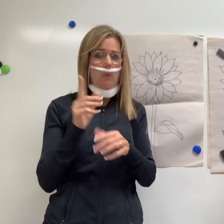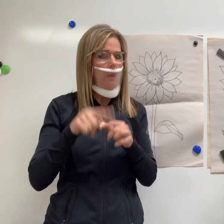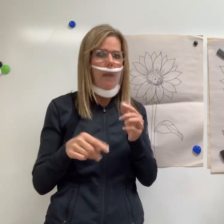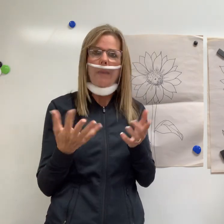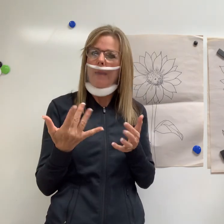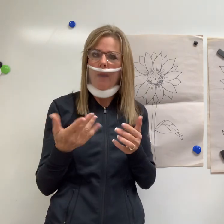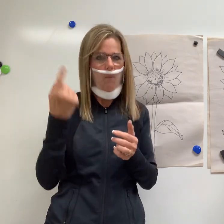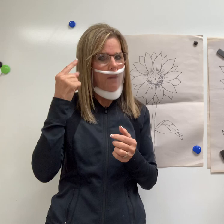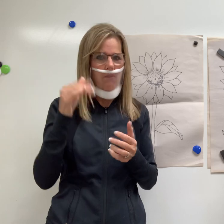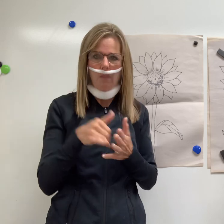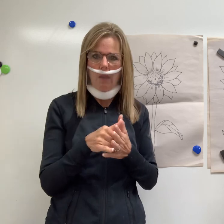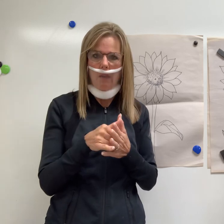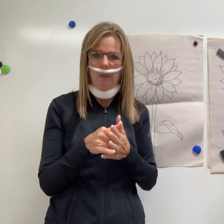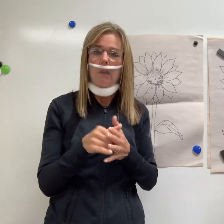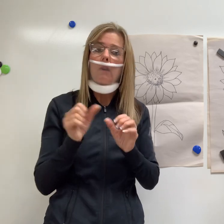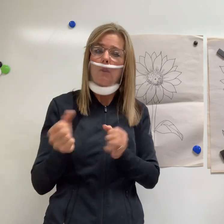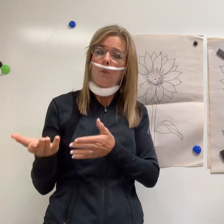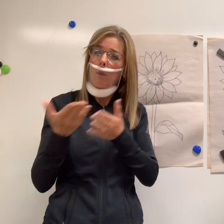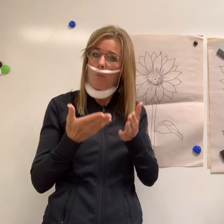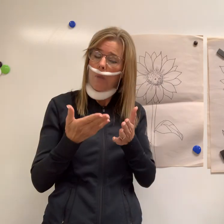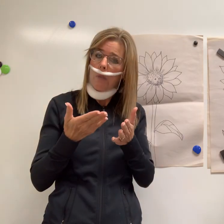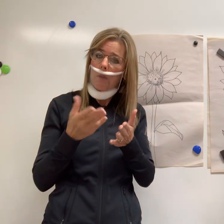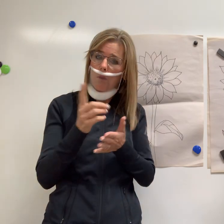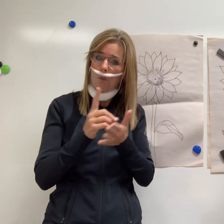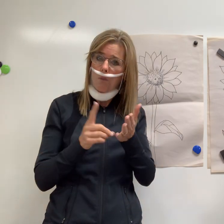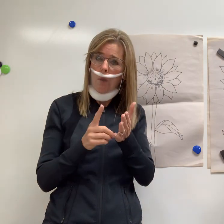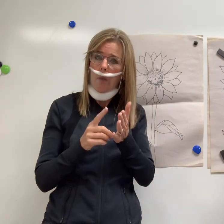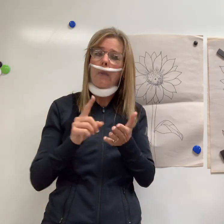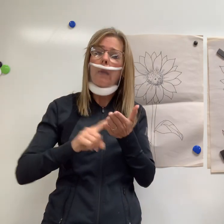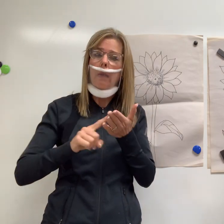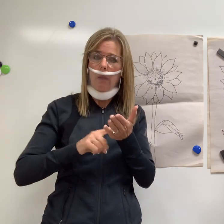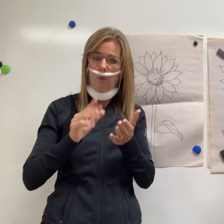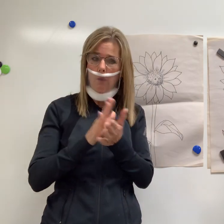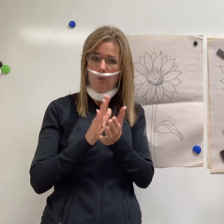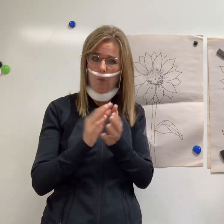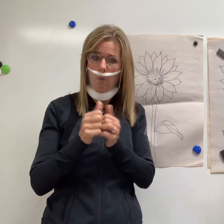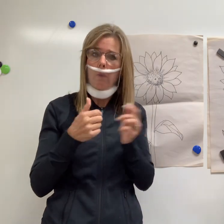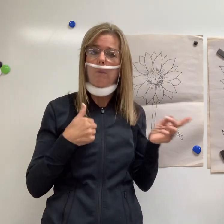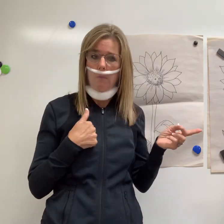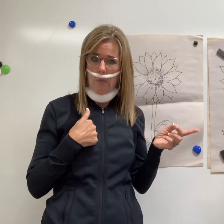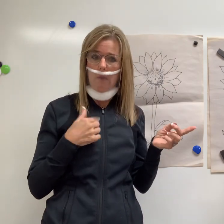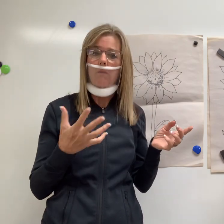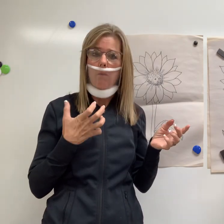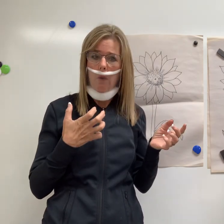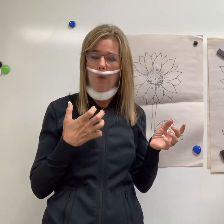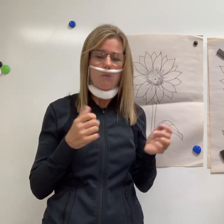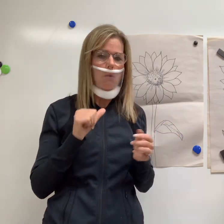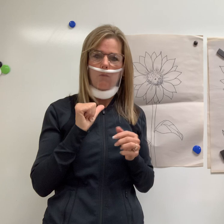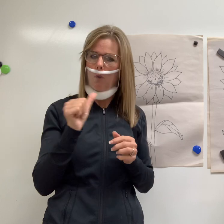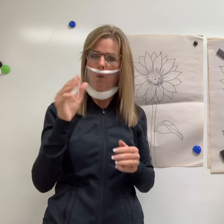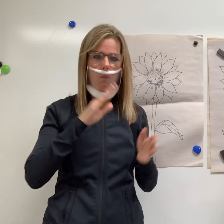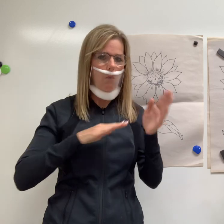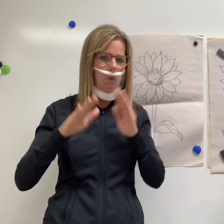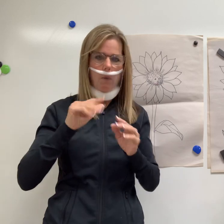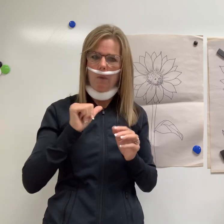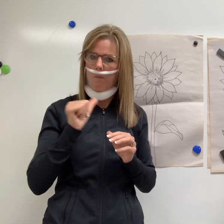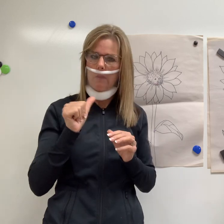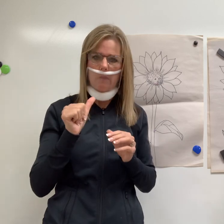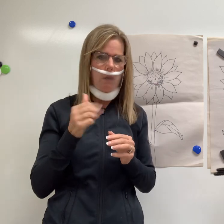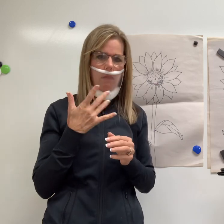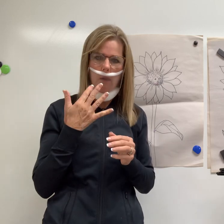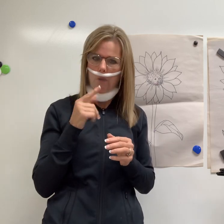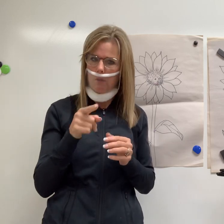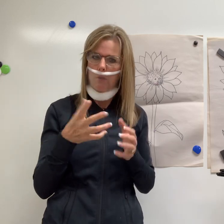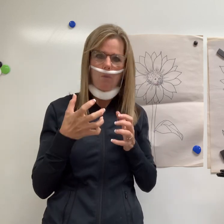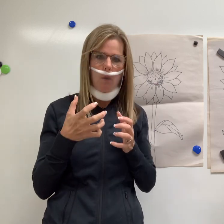us to all be back together again, you can bring in your drawing and color at school with me if you'd like, okay? So please don't worry if it's not exactly the colors you